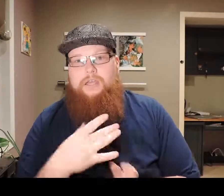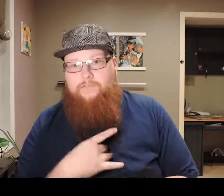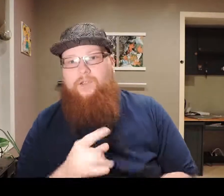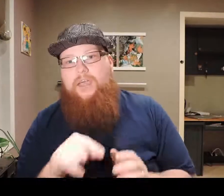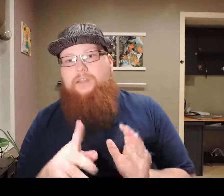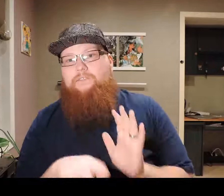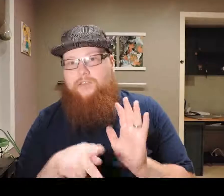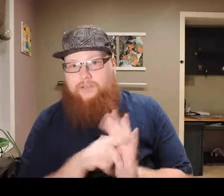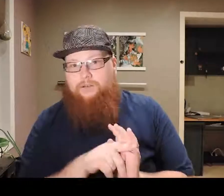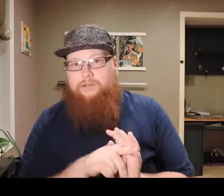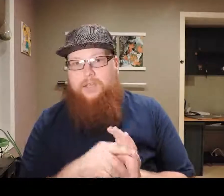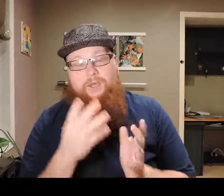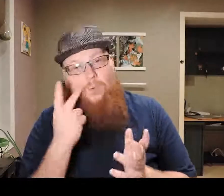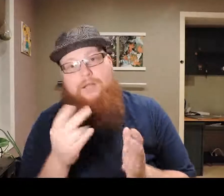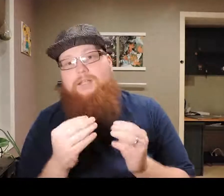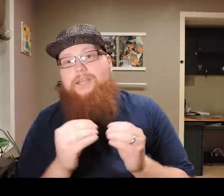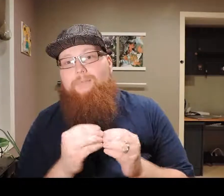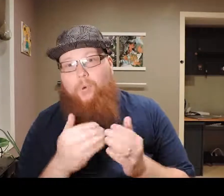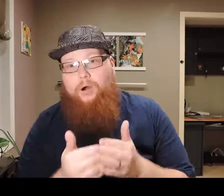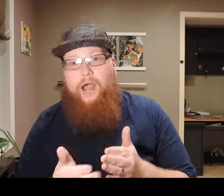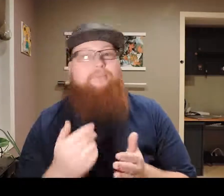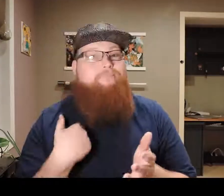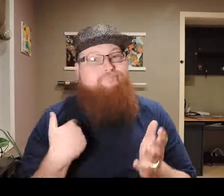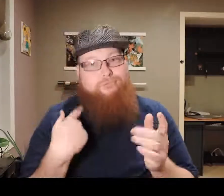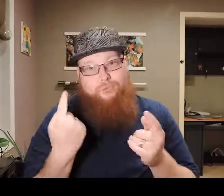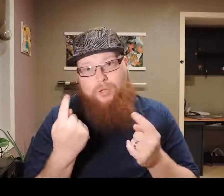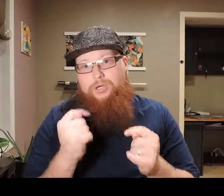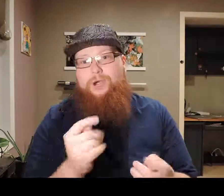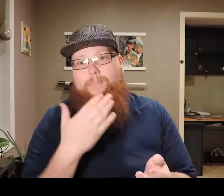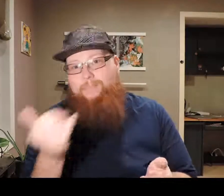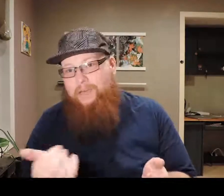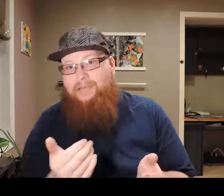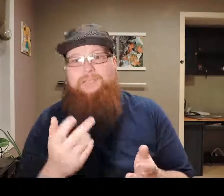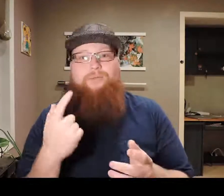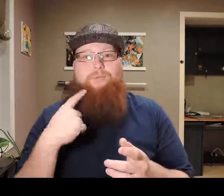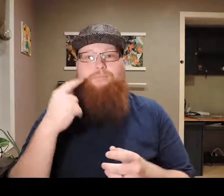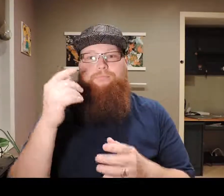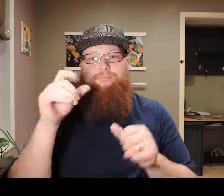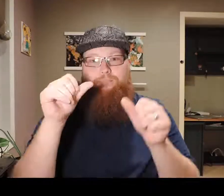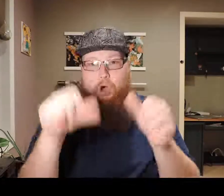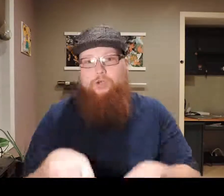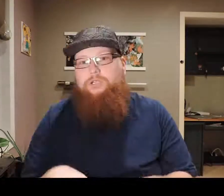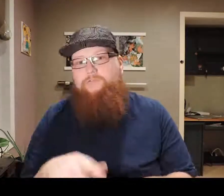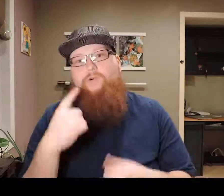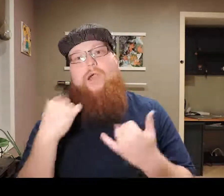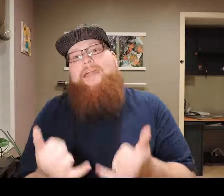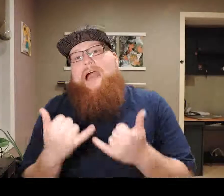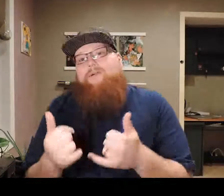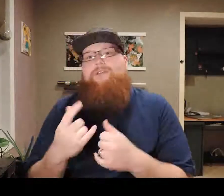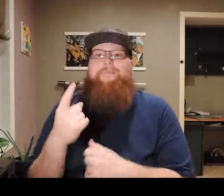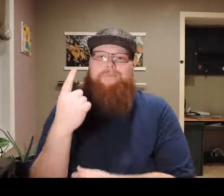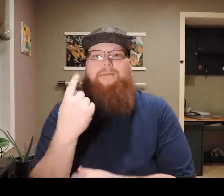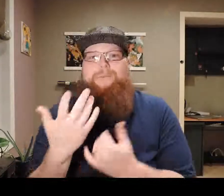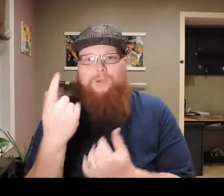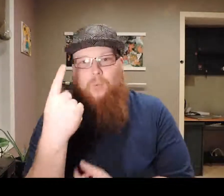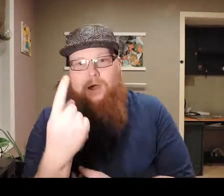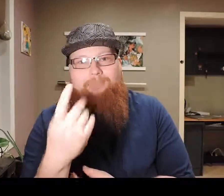if you like the video and you want to see more, I'm going to try my best to post. For right now, it's going to probably be one,